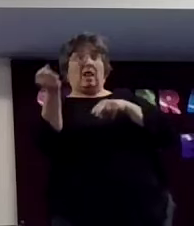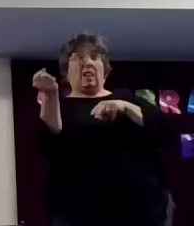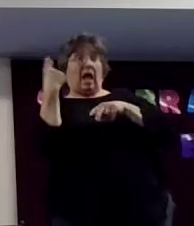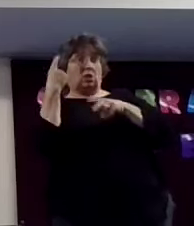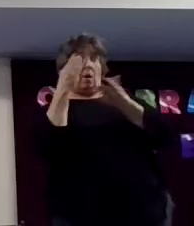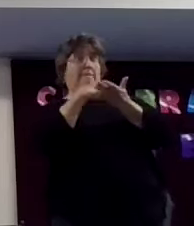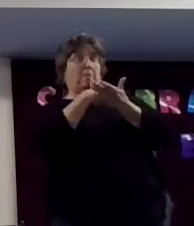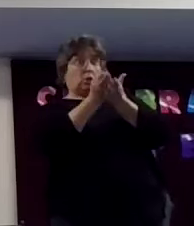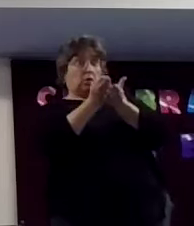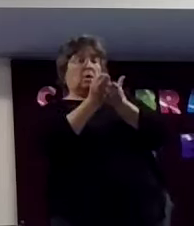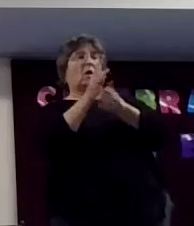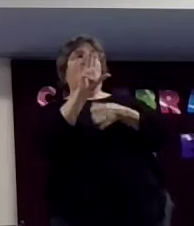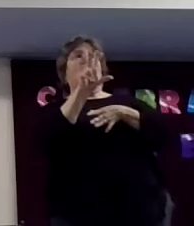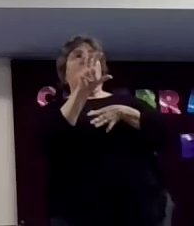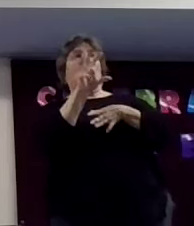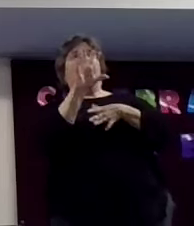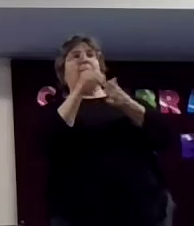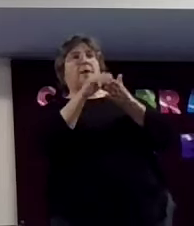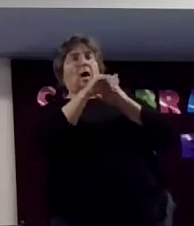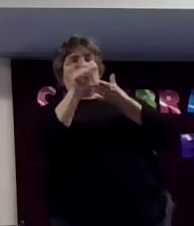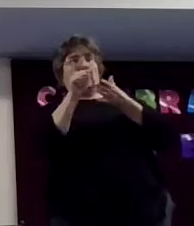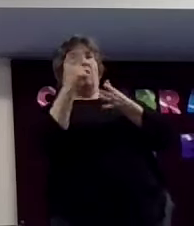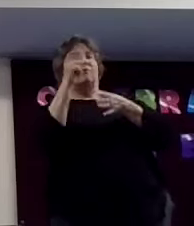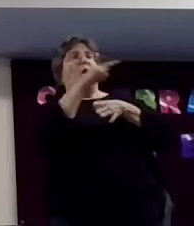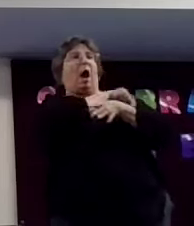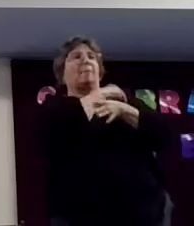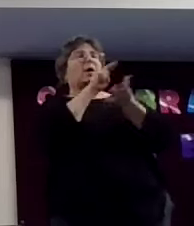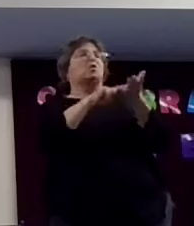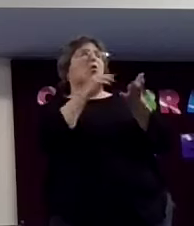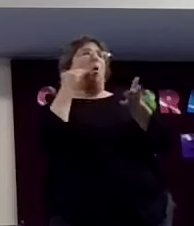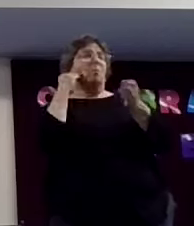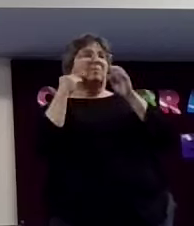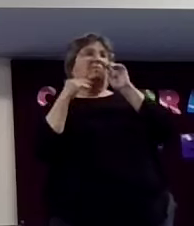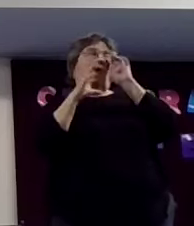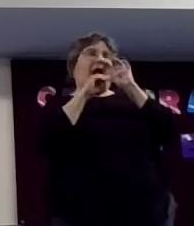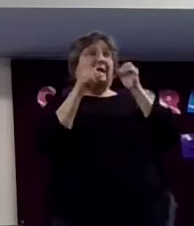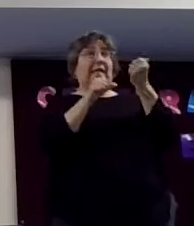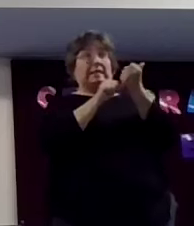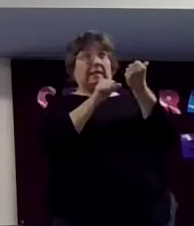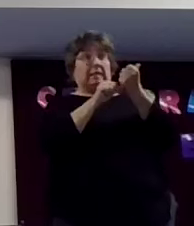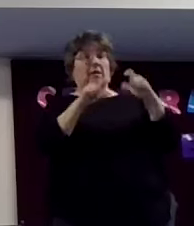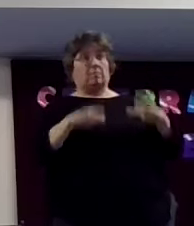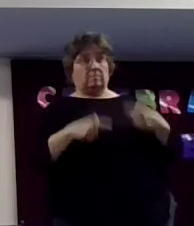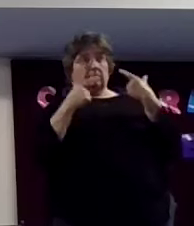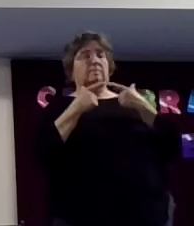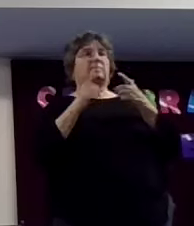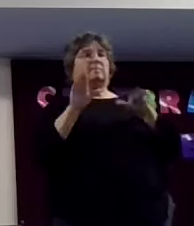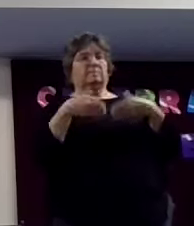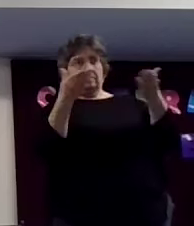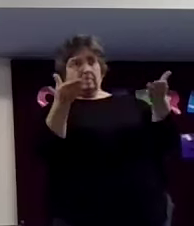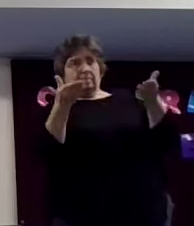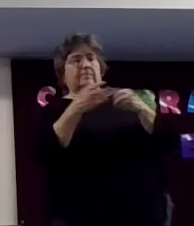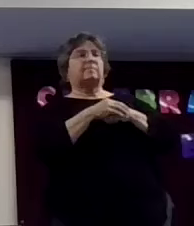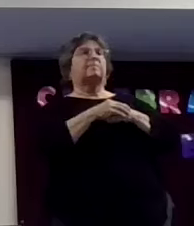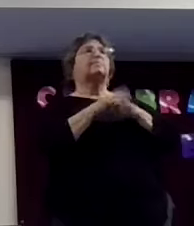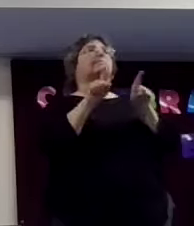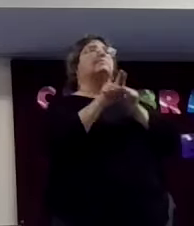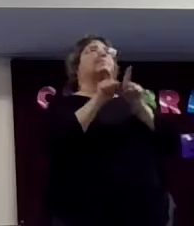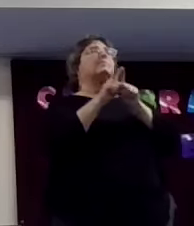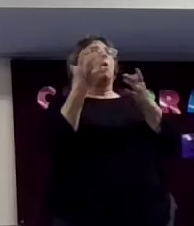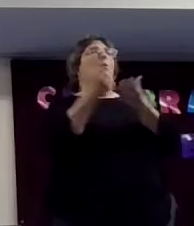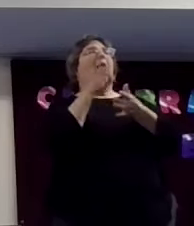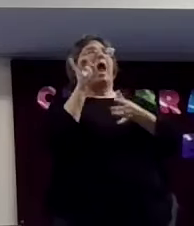last year's budget of $350 million for hospitals, nursing home, and assisted living providers. We also